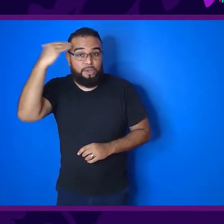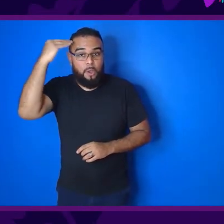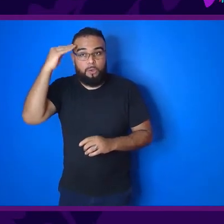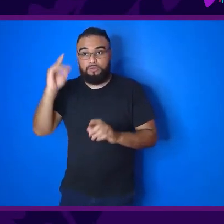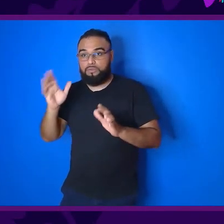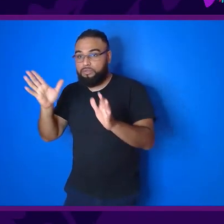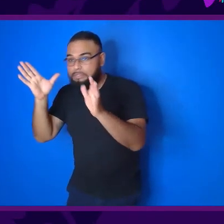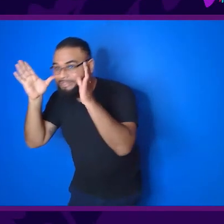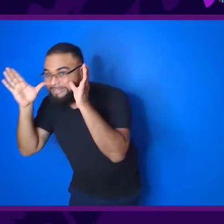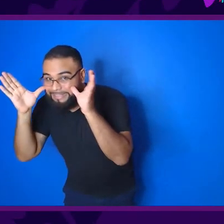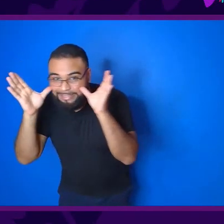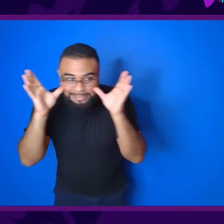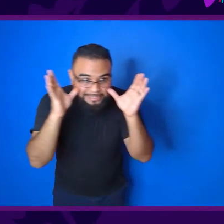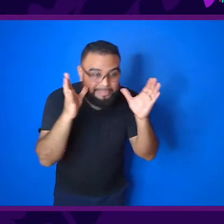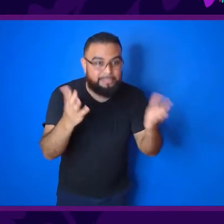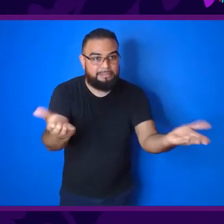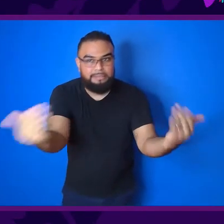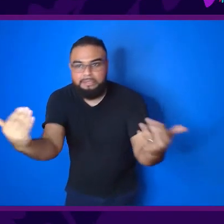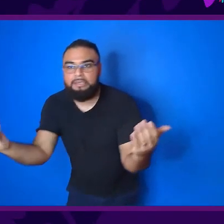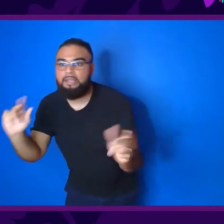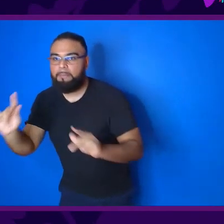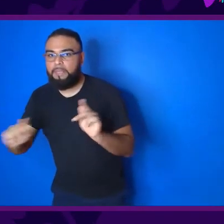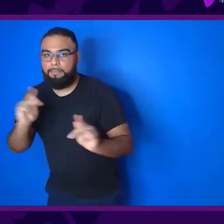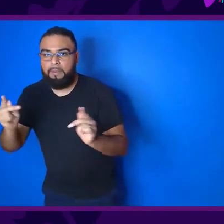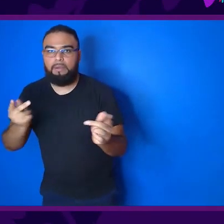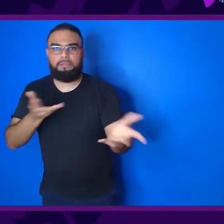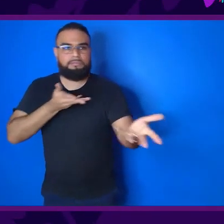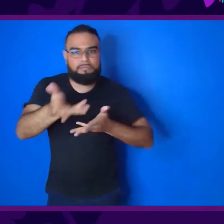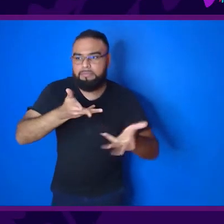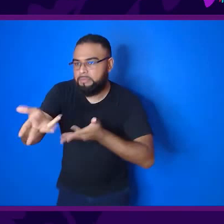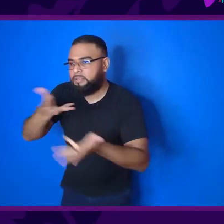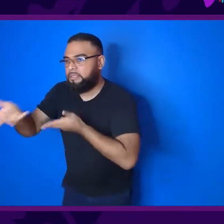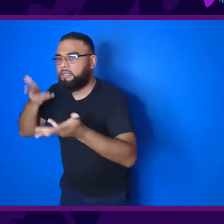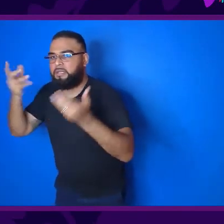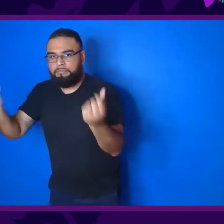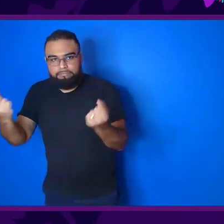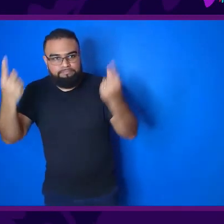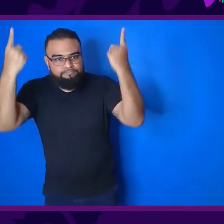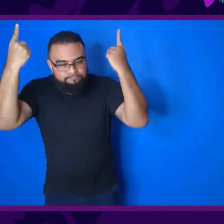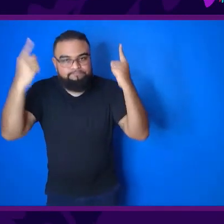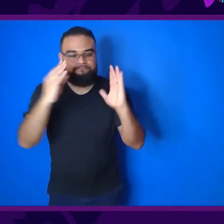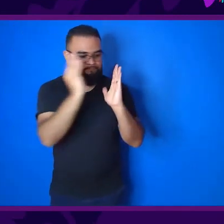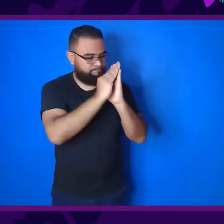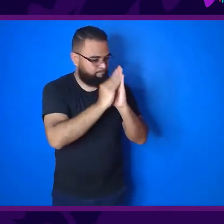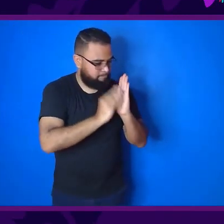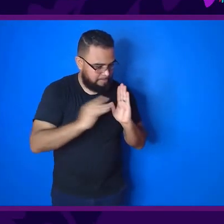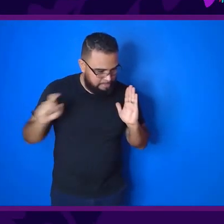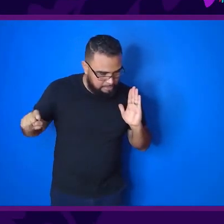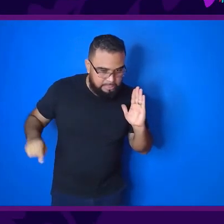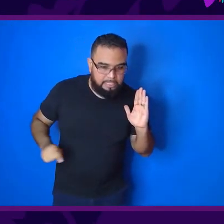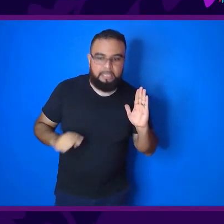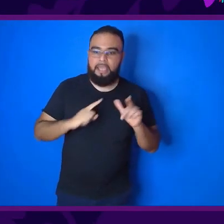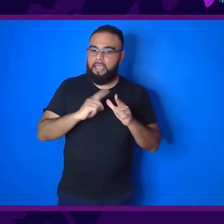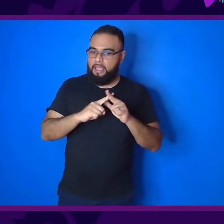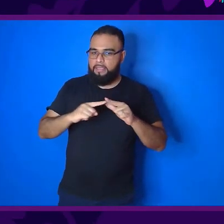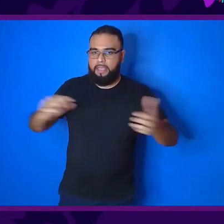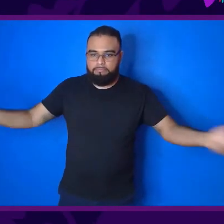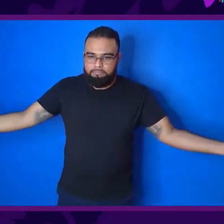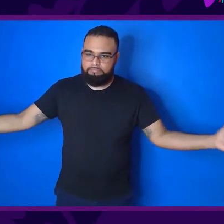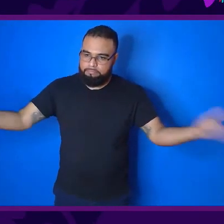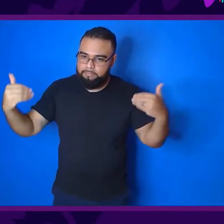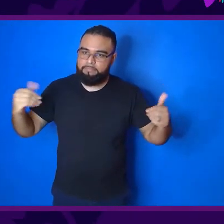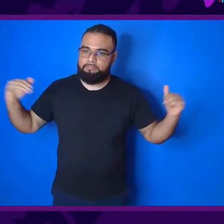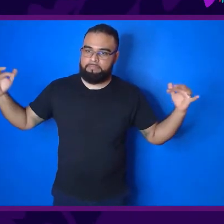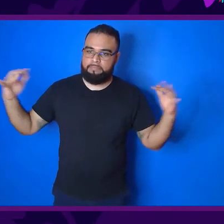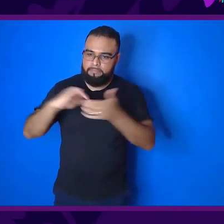finds out what people really need. And then she knows how to organize them. She knows how to convince them there's strength in numbers. And she